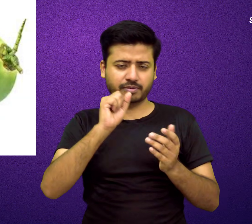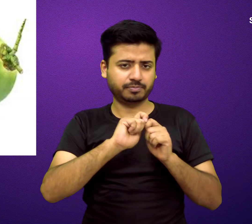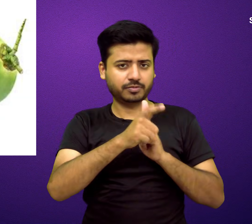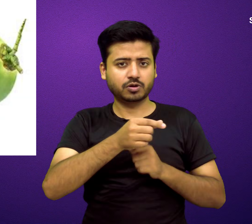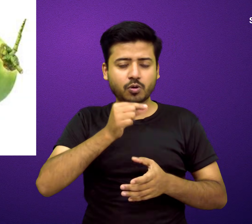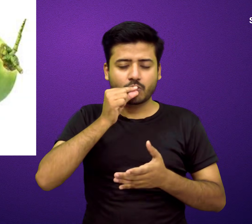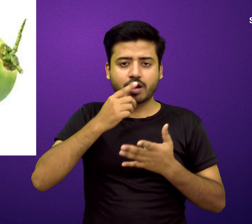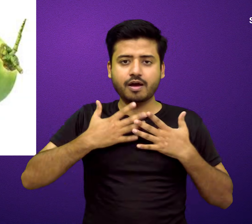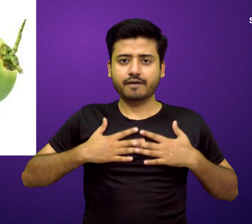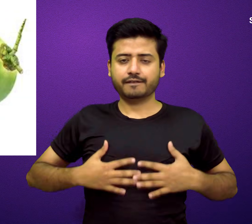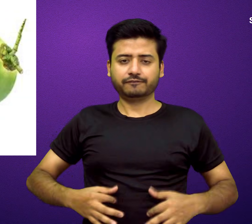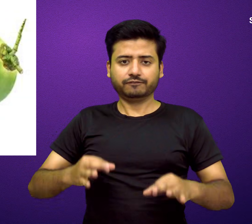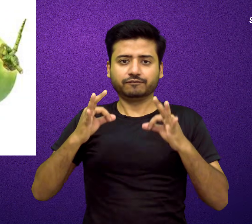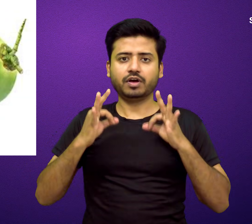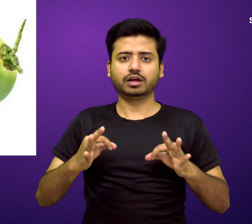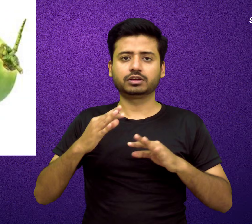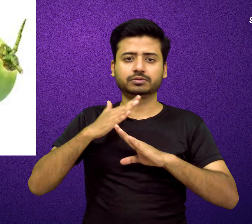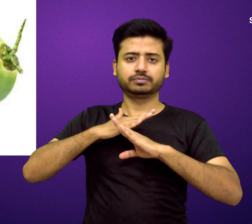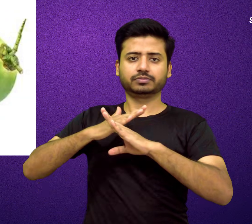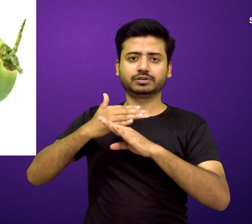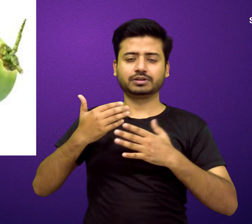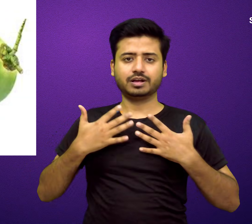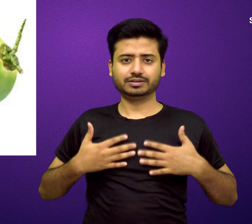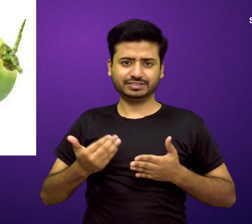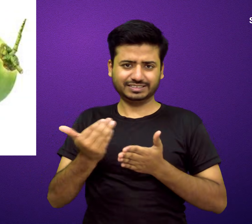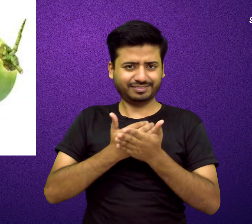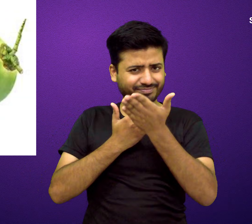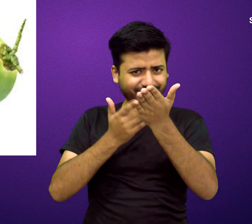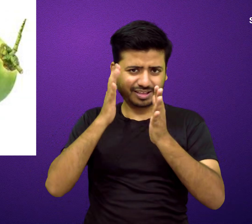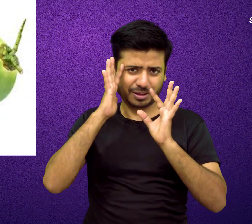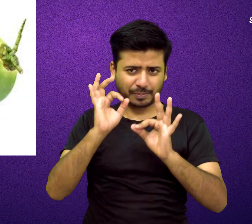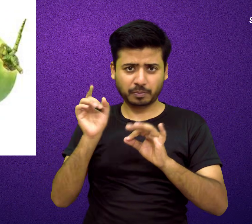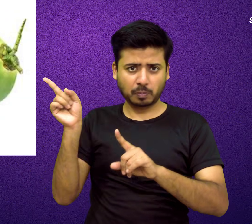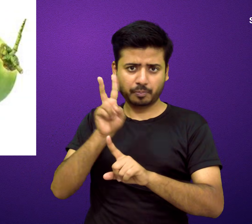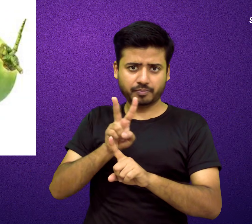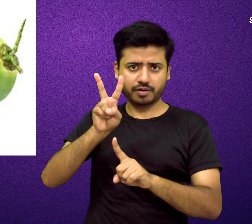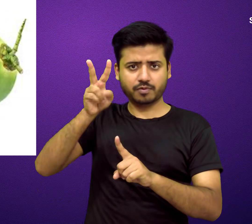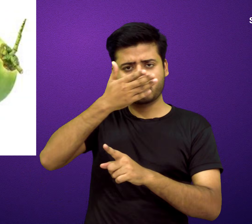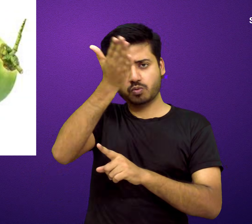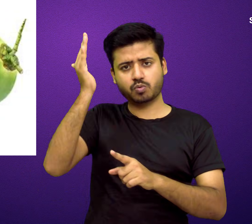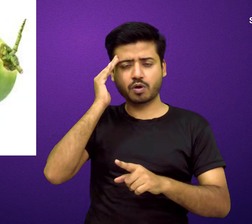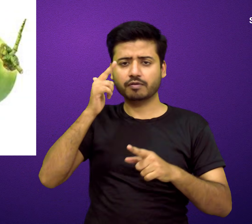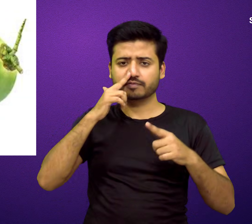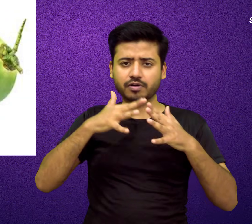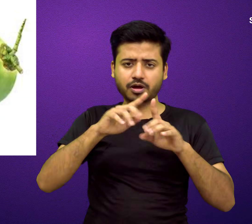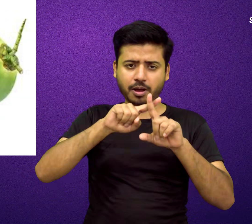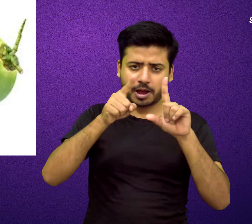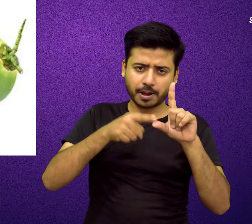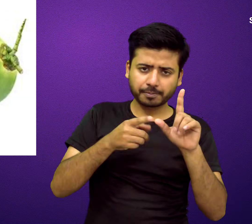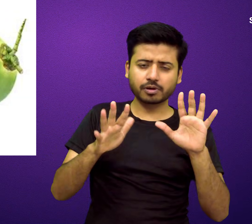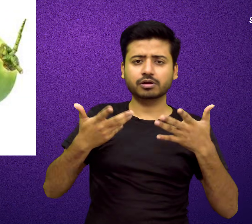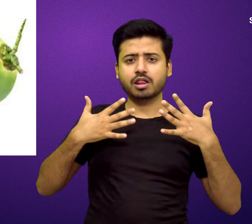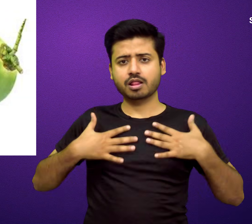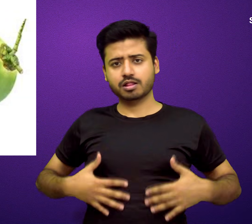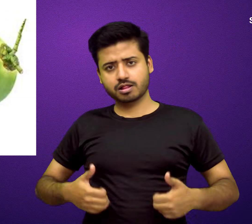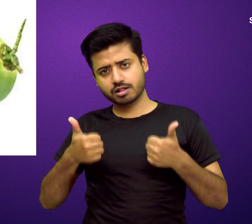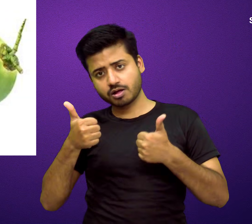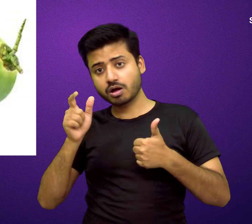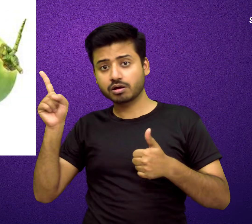cause intense gastrointestinal distress. Why this combination hurts your stomach gas trapping. Soda introduces large